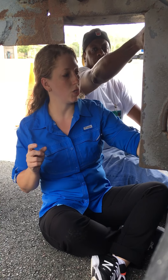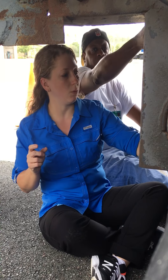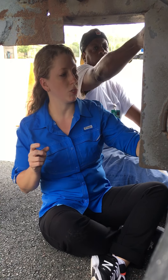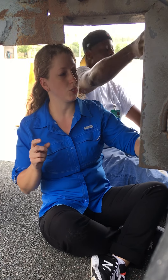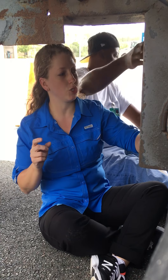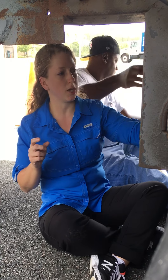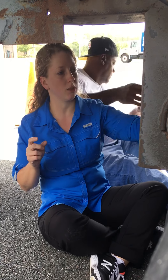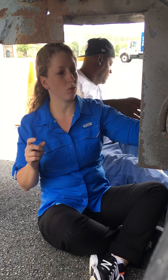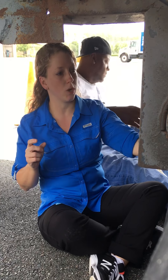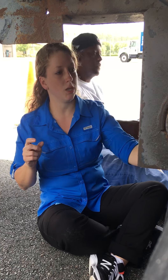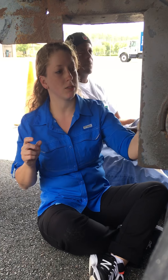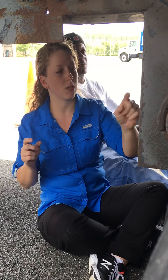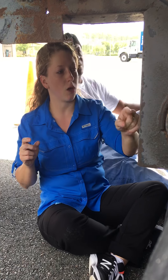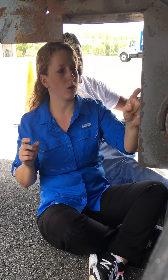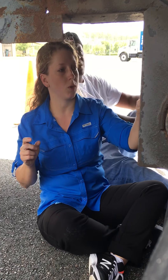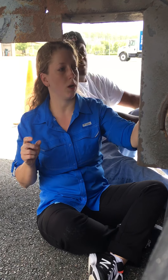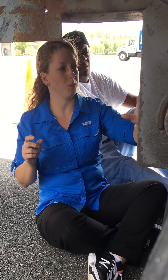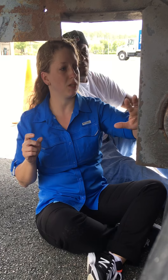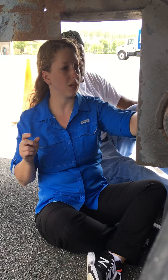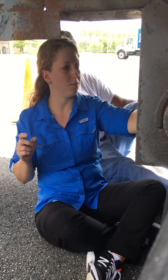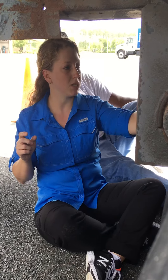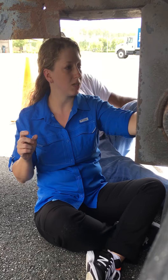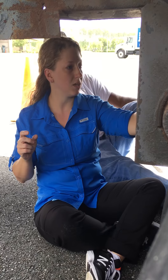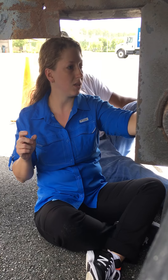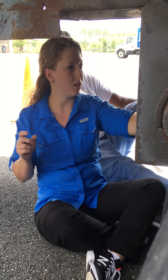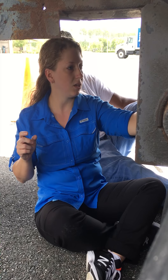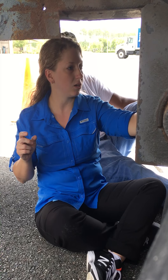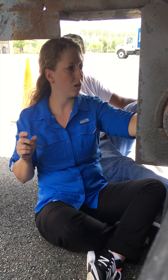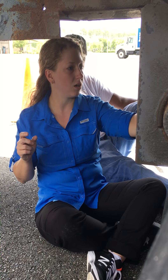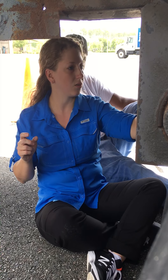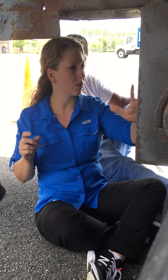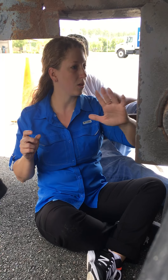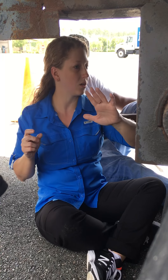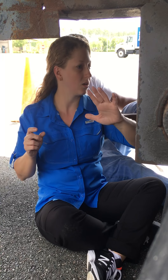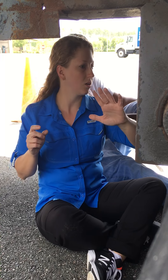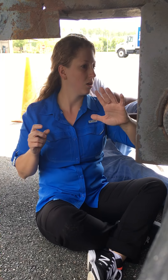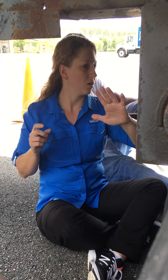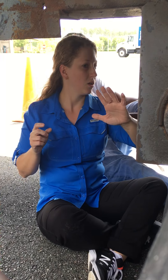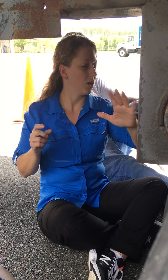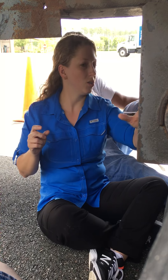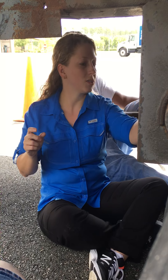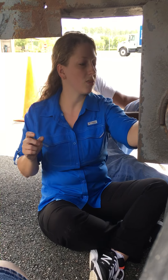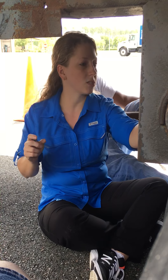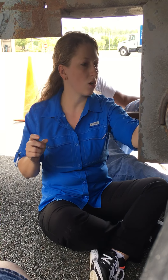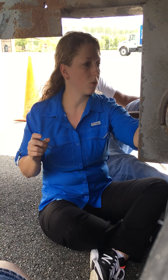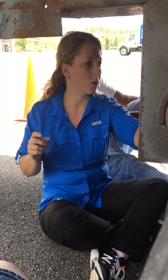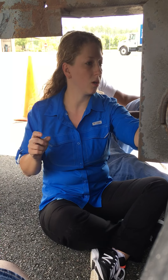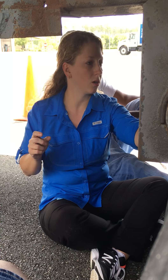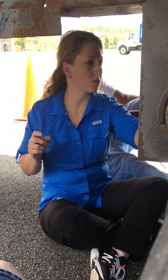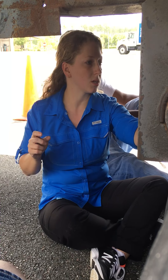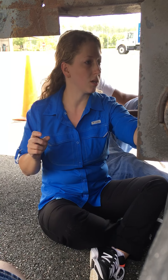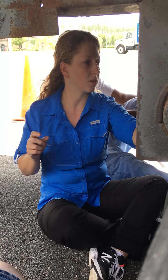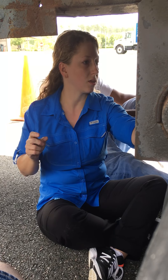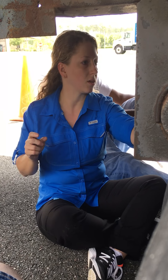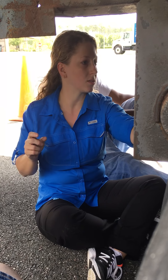chambers, you're checking the rings, the hardware. But did I miss anything here other than I know you said this hardware to connect this